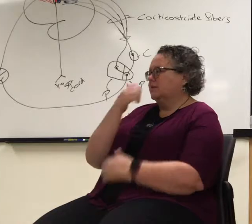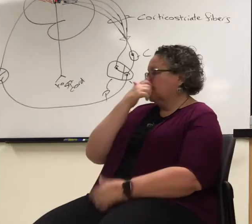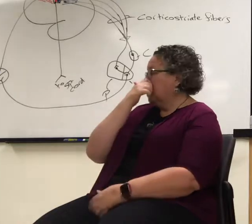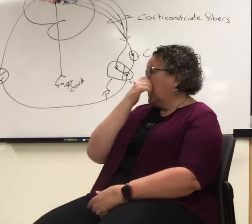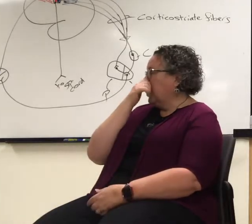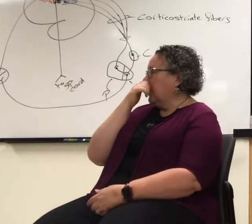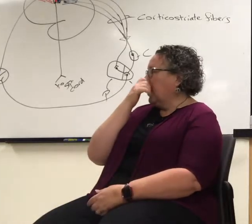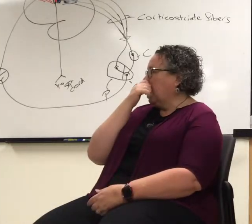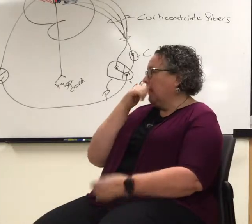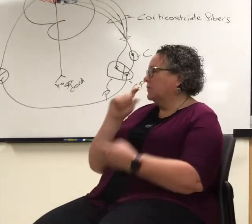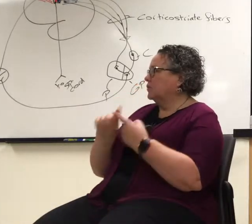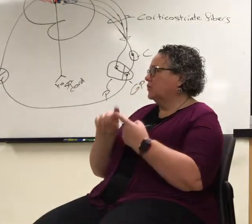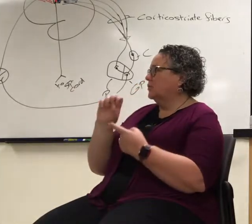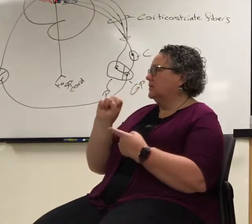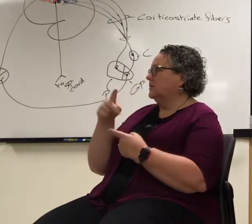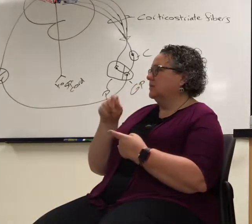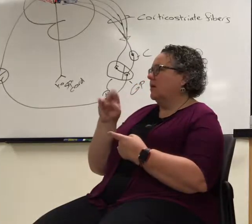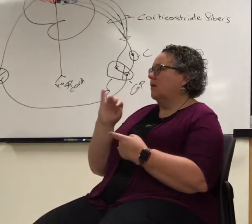to spinal cord.